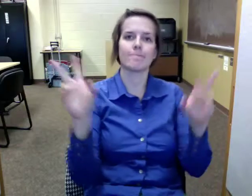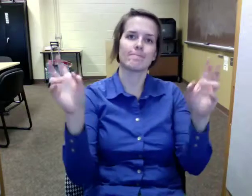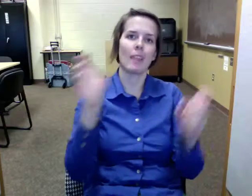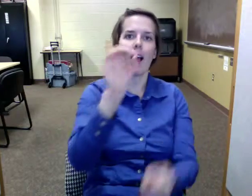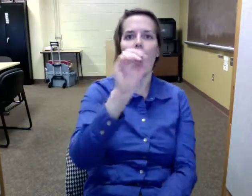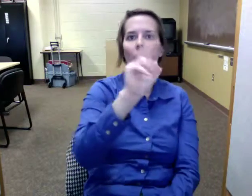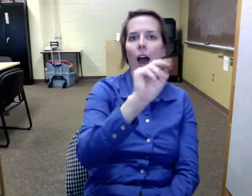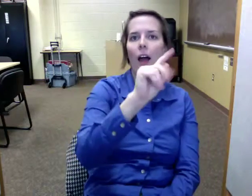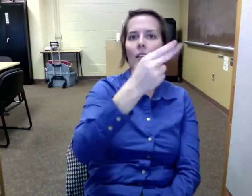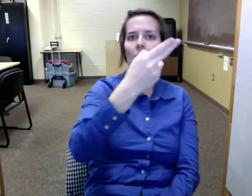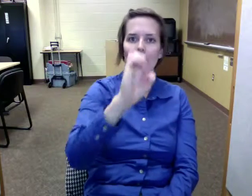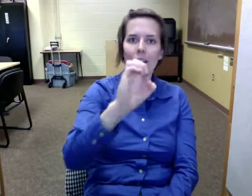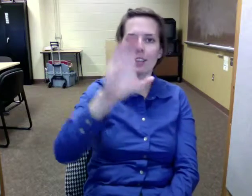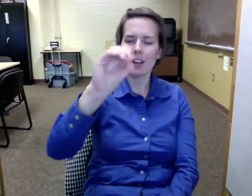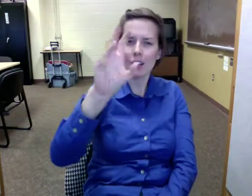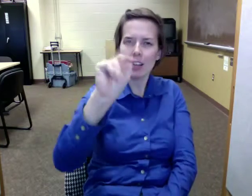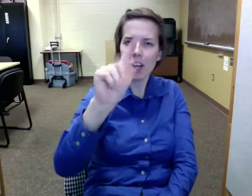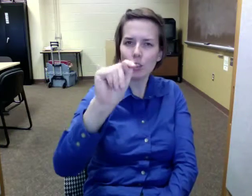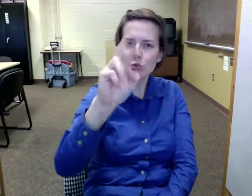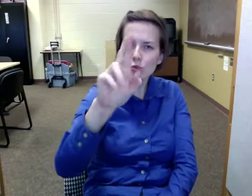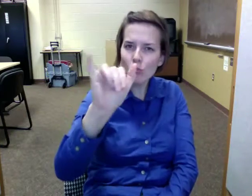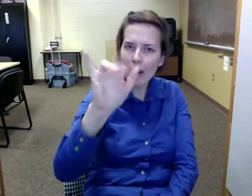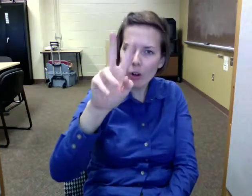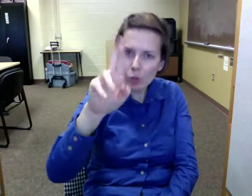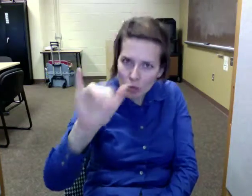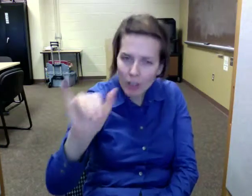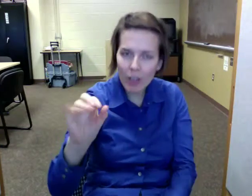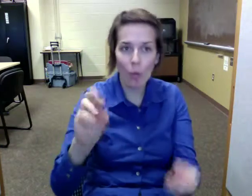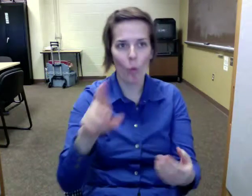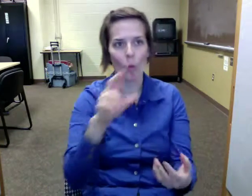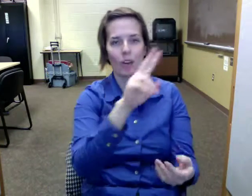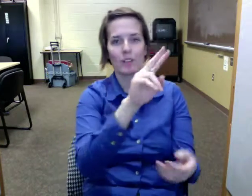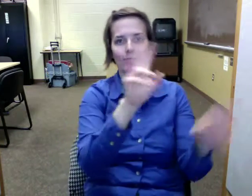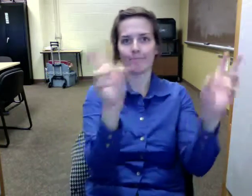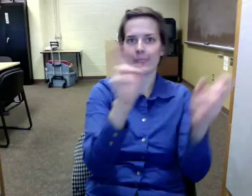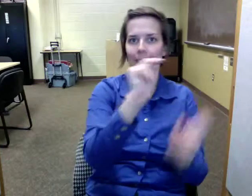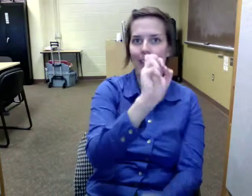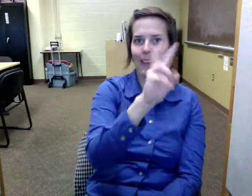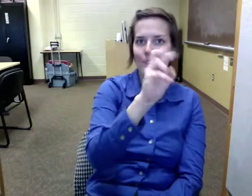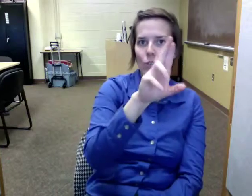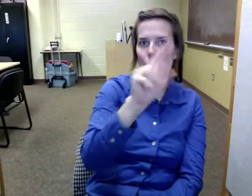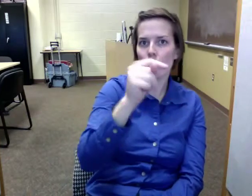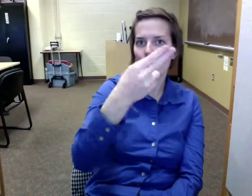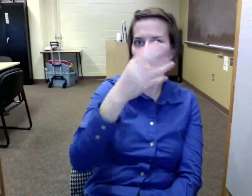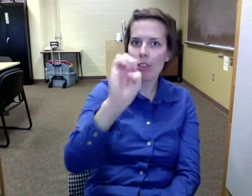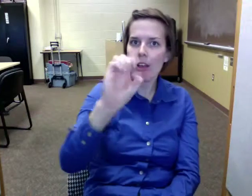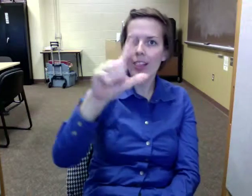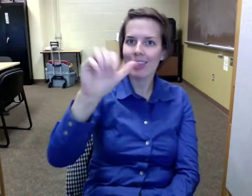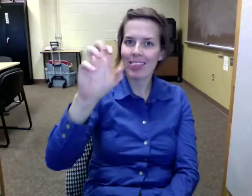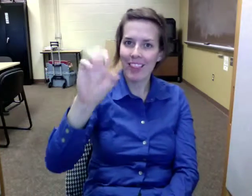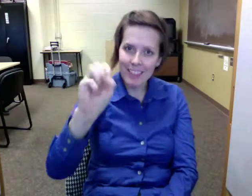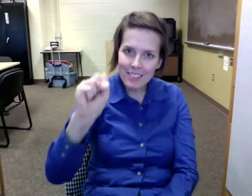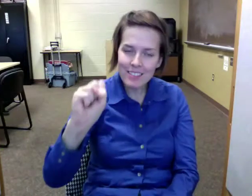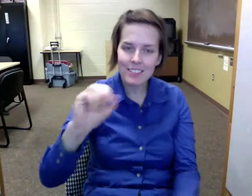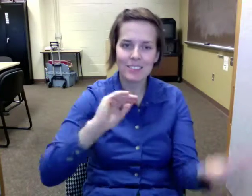like but. Now, this is not to say that lectures never use the word but some